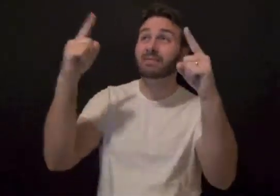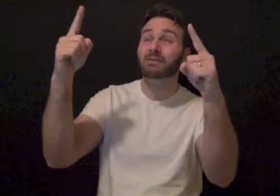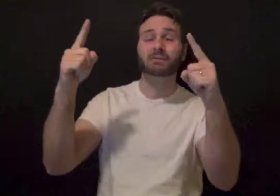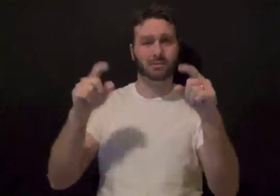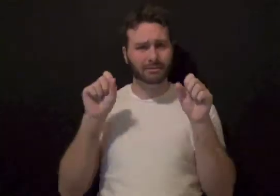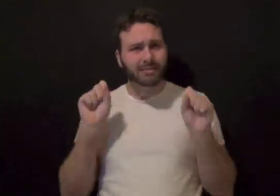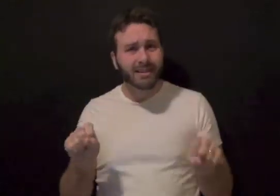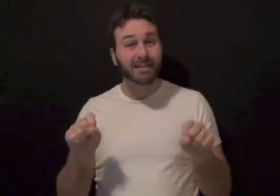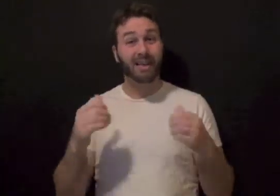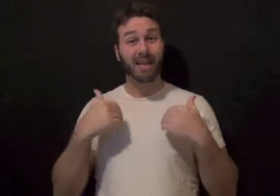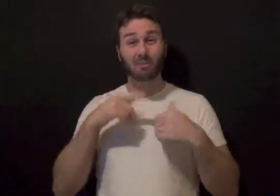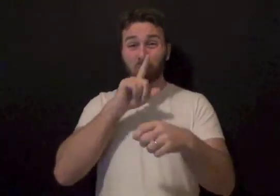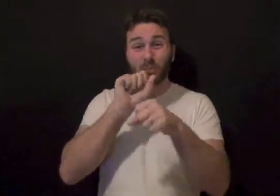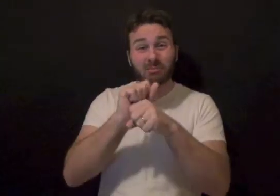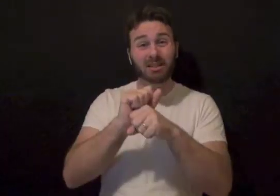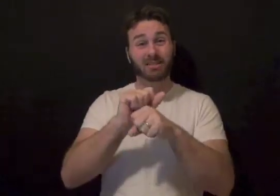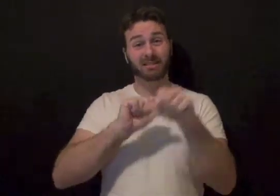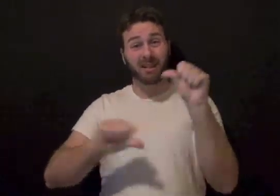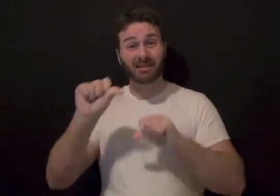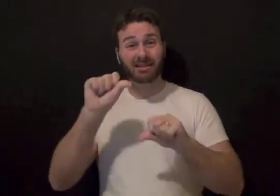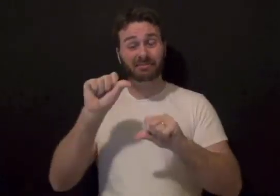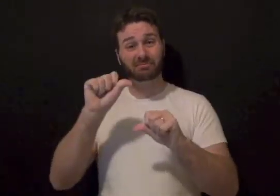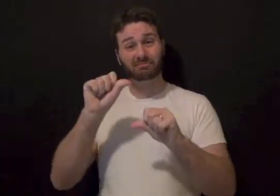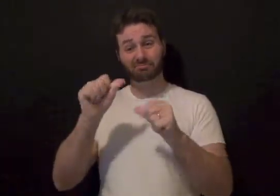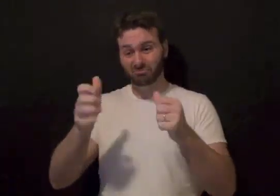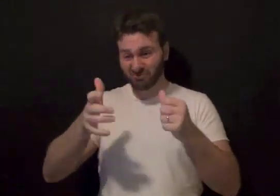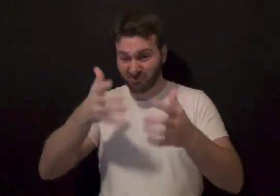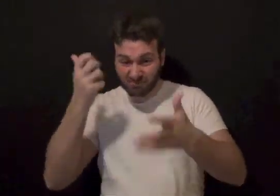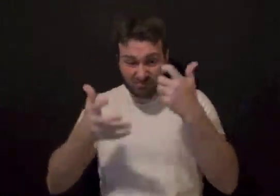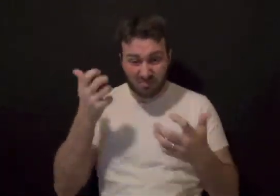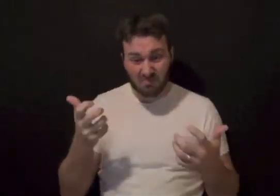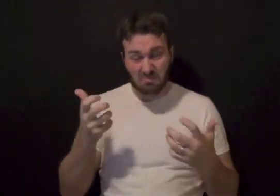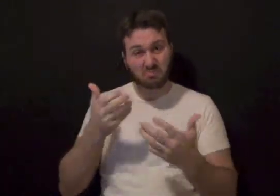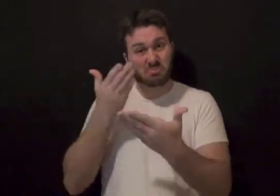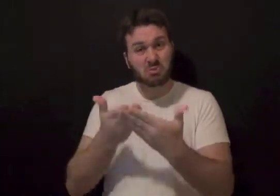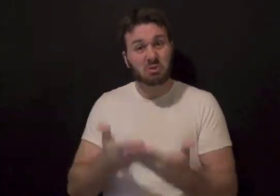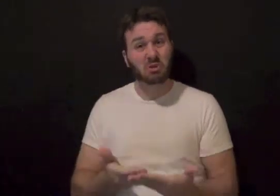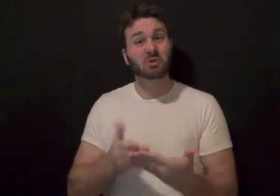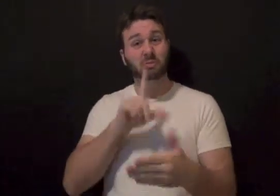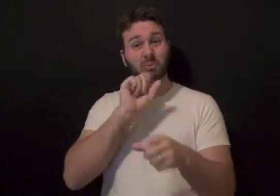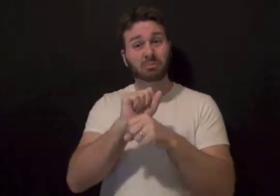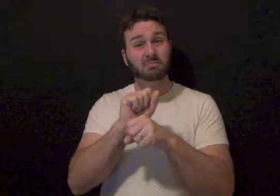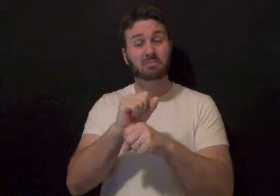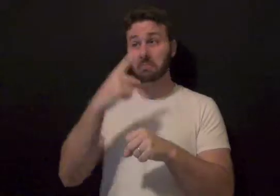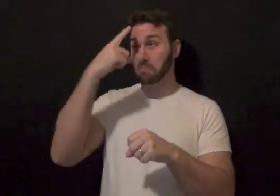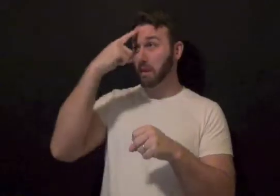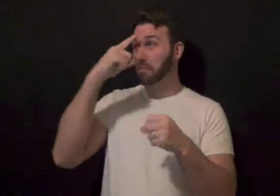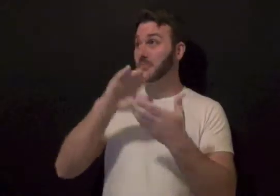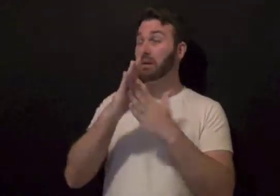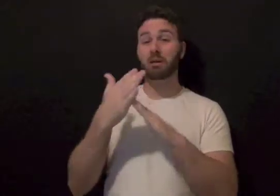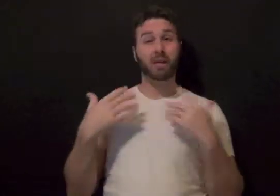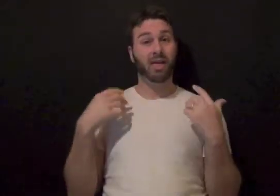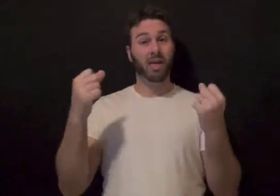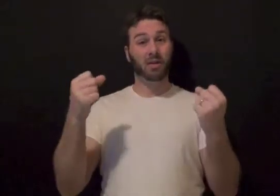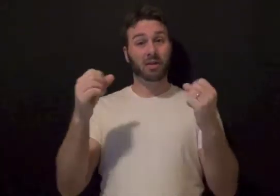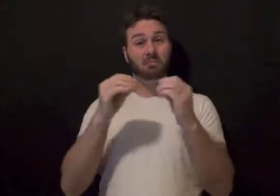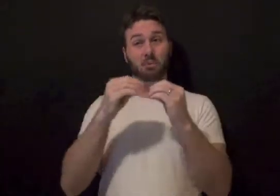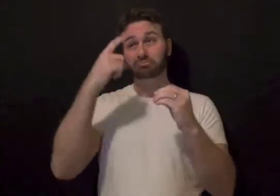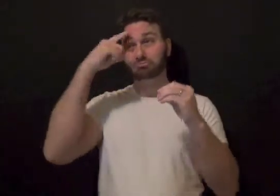technique which allows our mind to be more healthy, to be more mindful, and less distracted. And